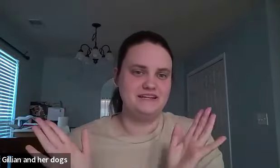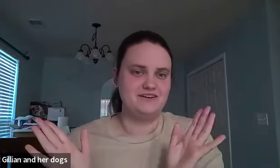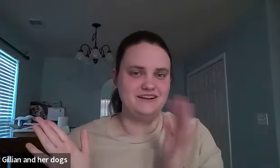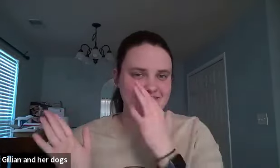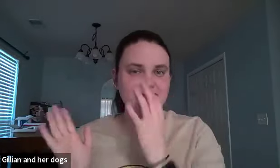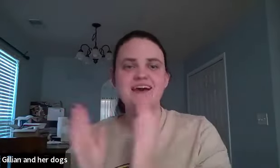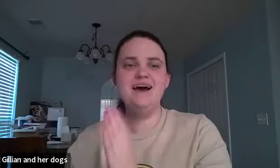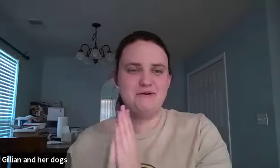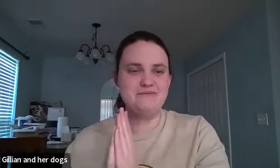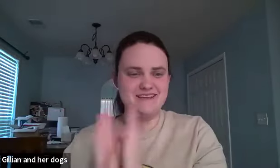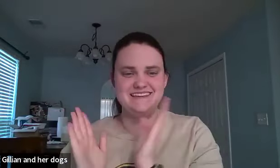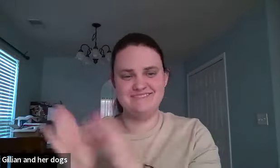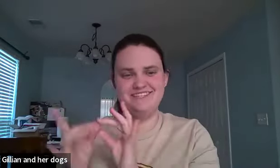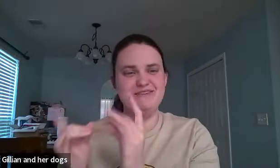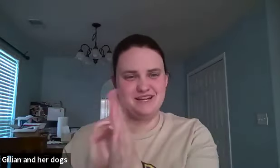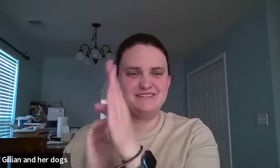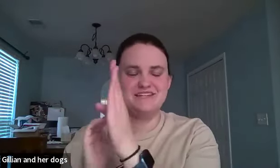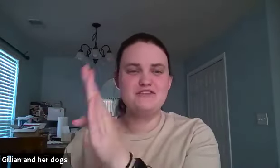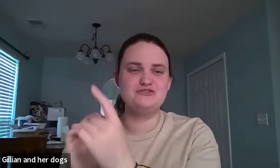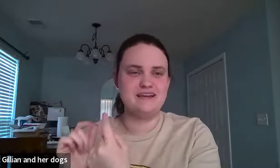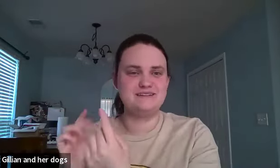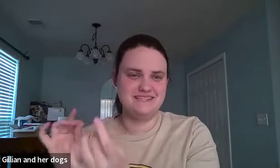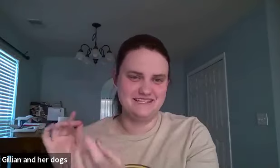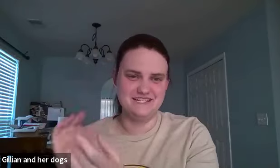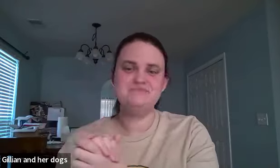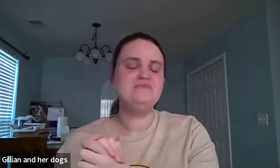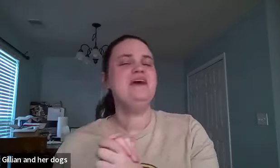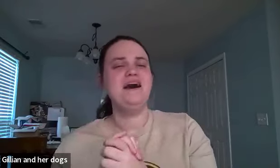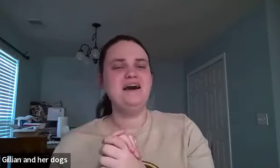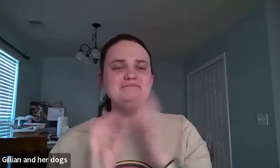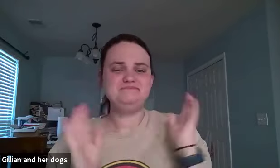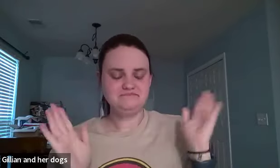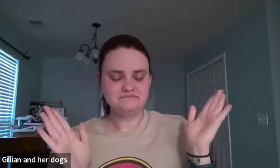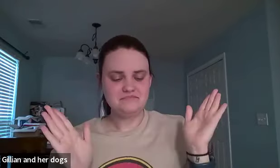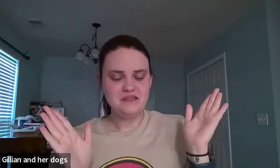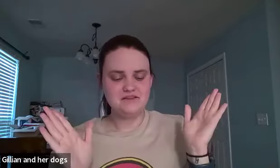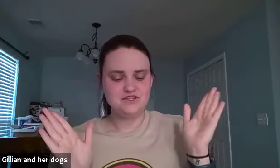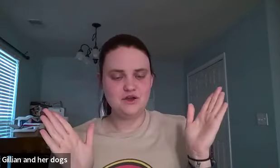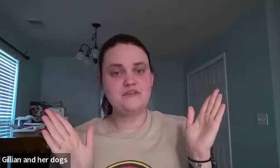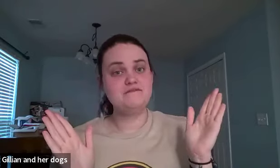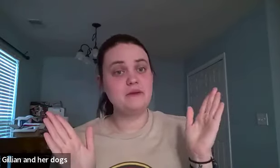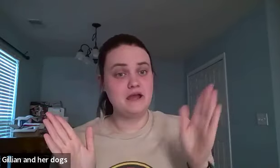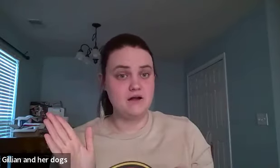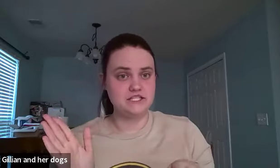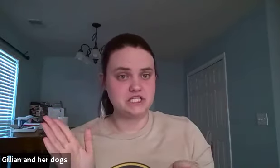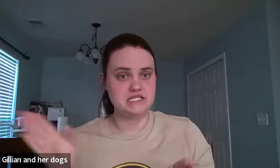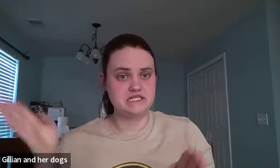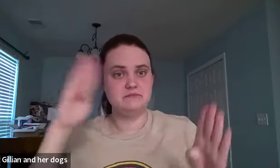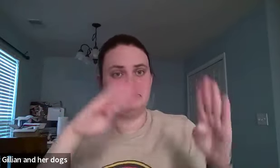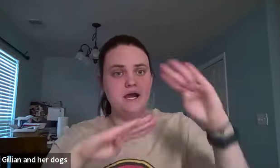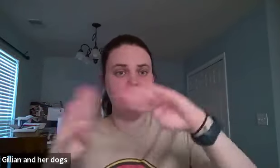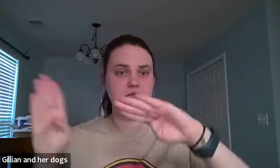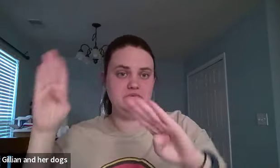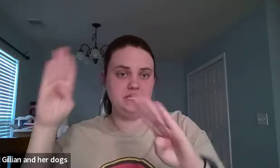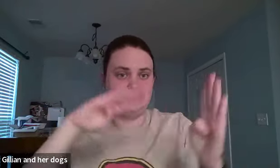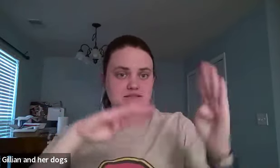nobody talking. I promise. There is another direct message. So then for biologists, bees,